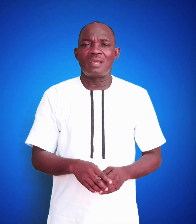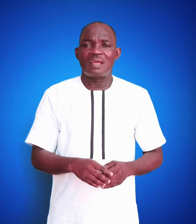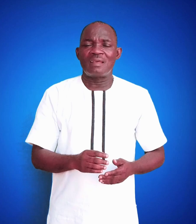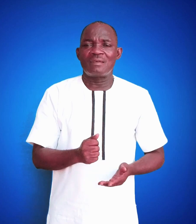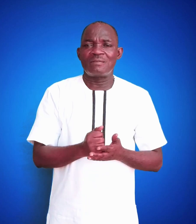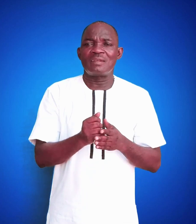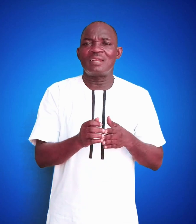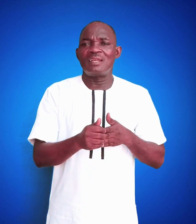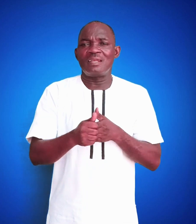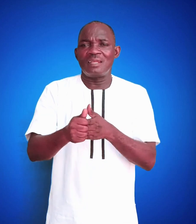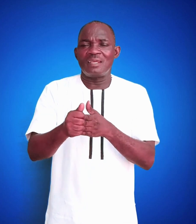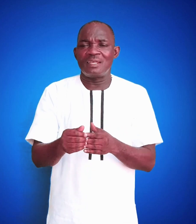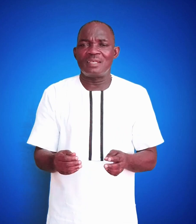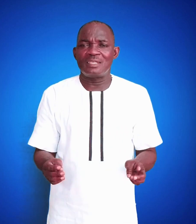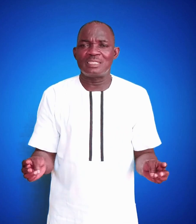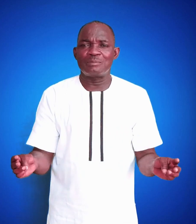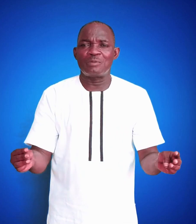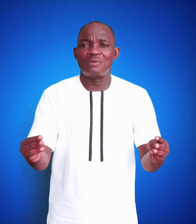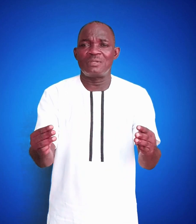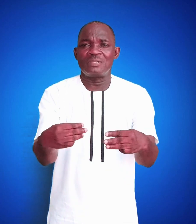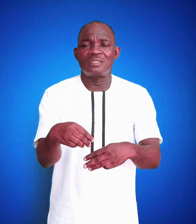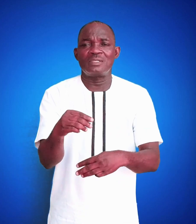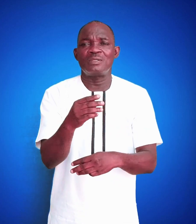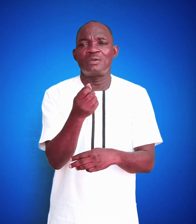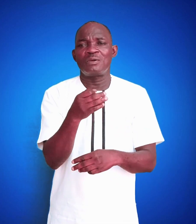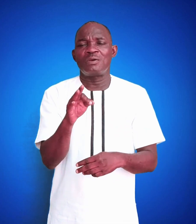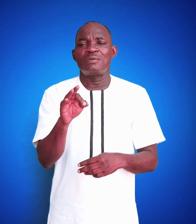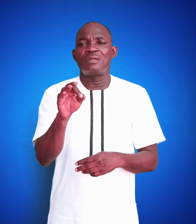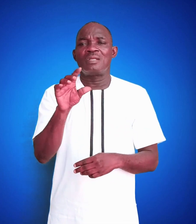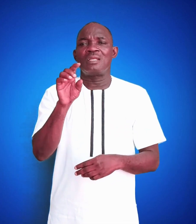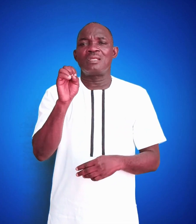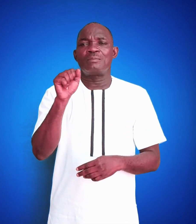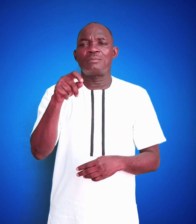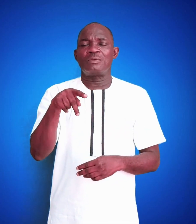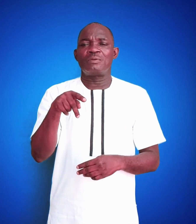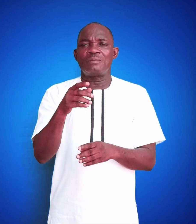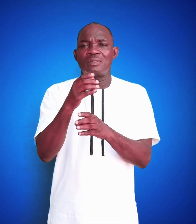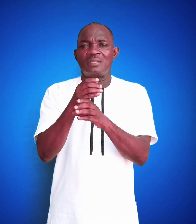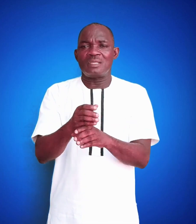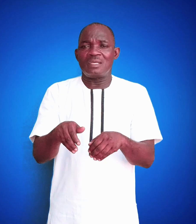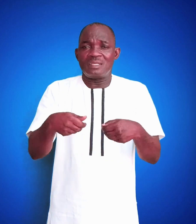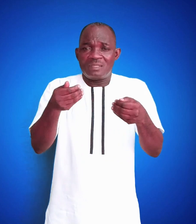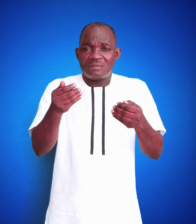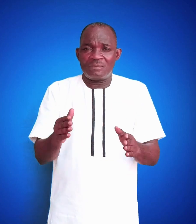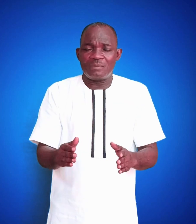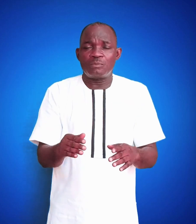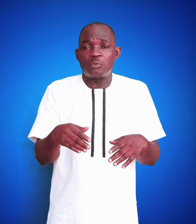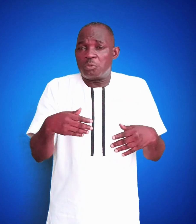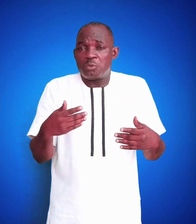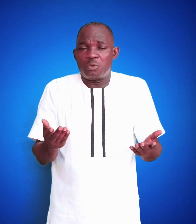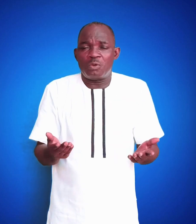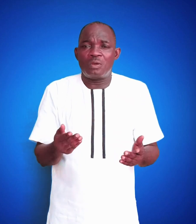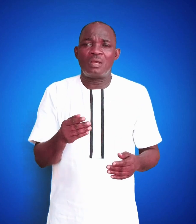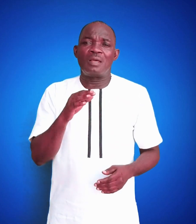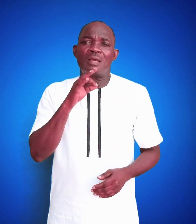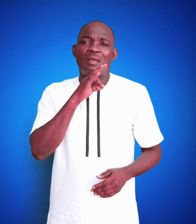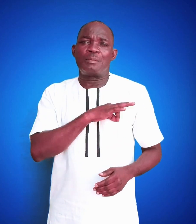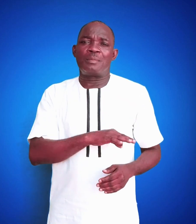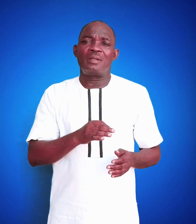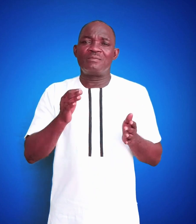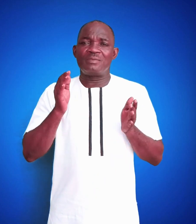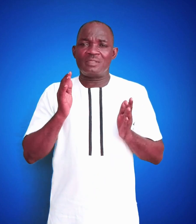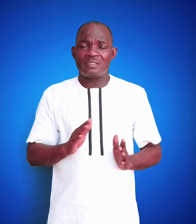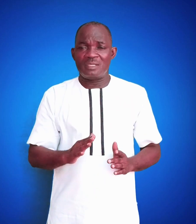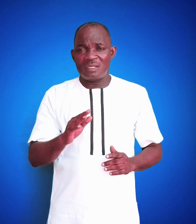Facilitate the mobilization of LEAP caregivers or